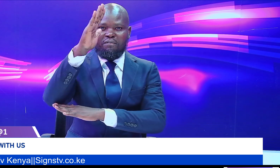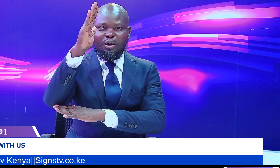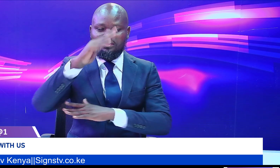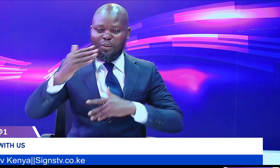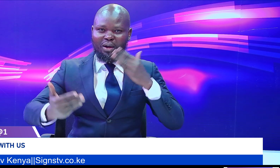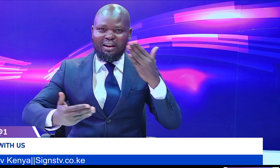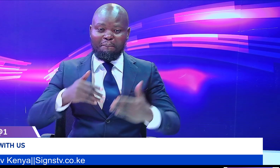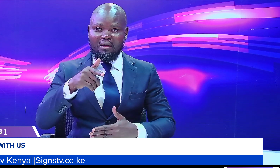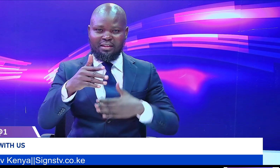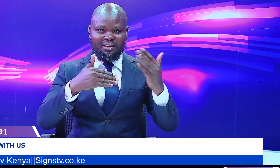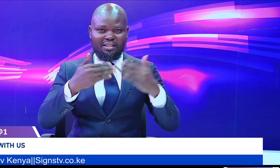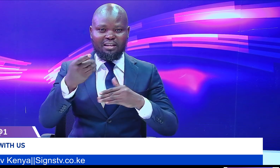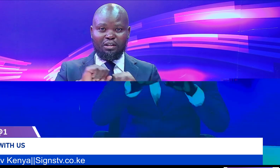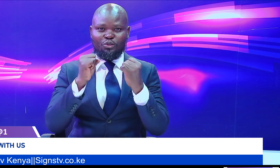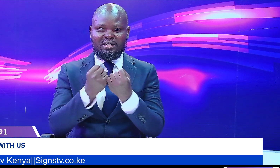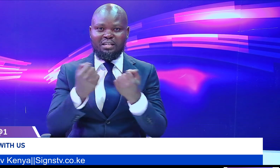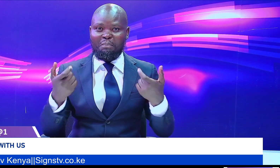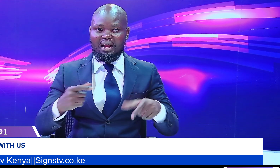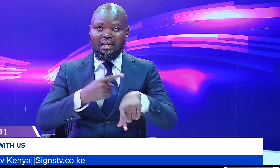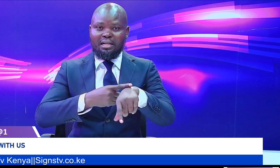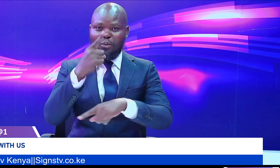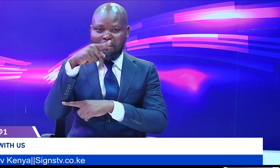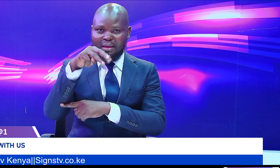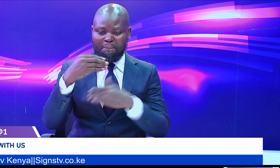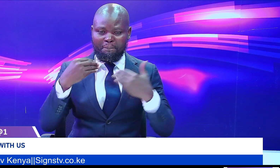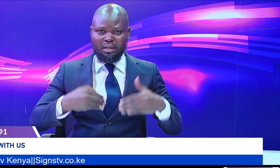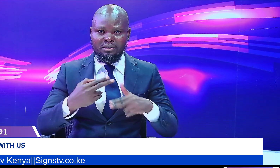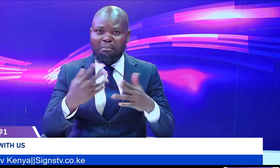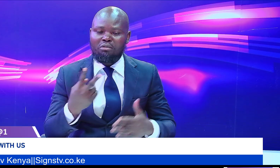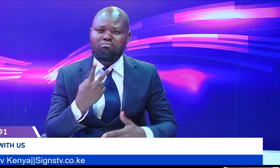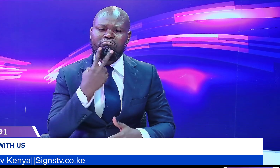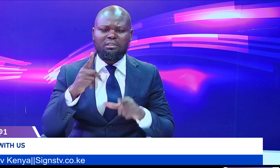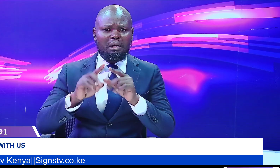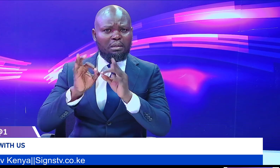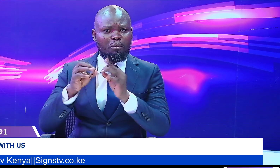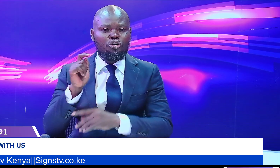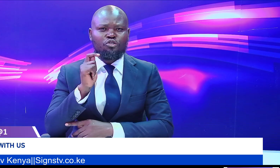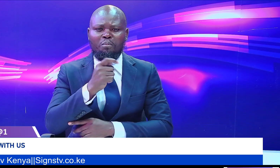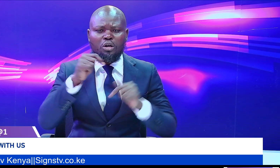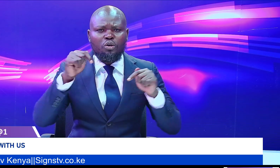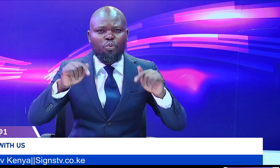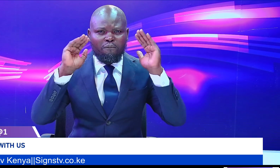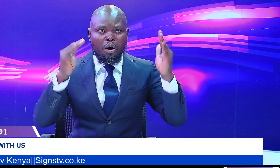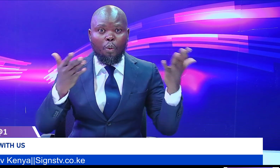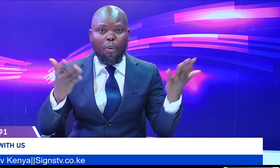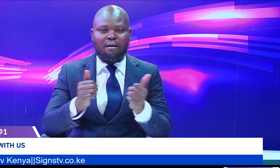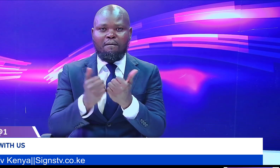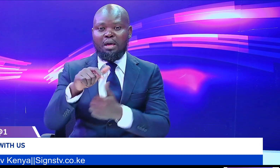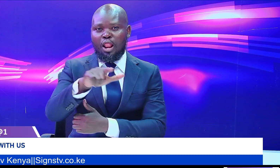Hello and good afternoon. Welcome and thank you for joining us for Science TV Crunch News. You are with me, Elvis Odhiambo, and my sign language